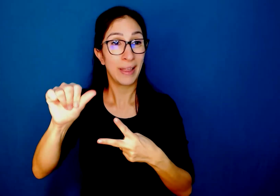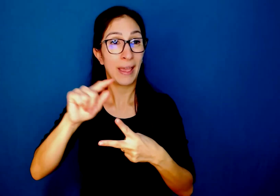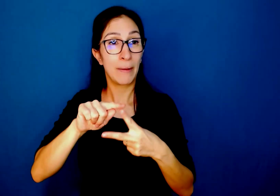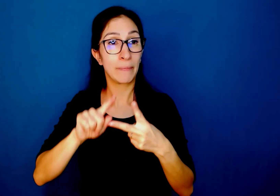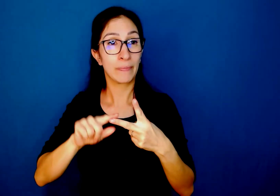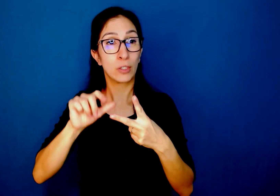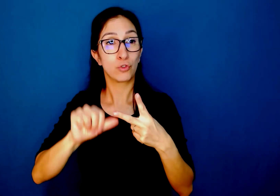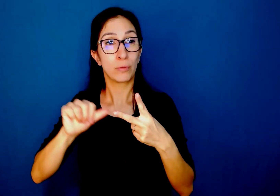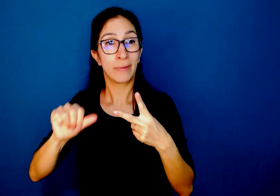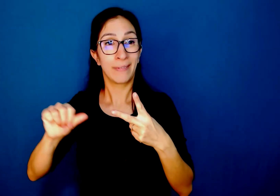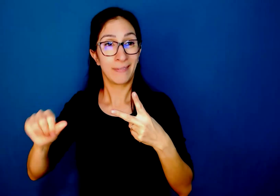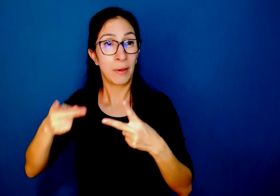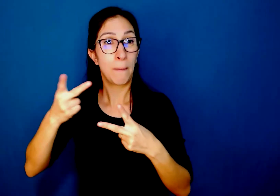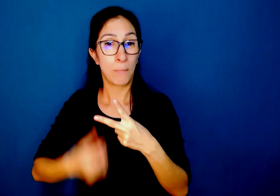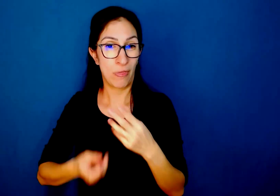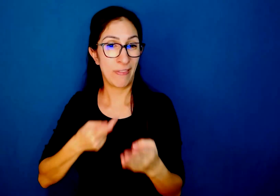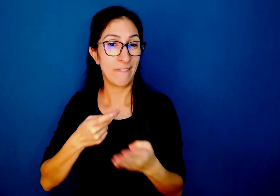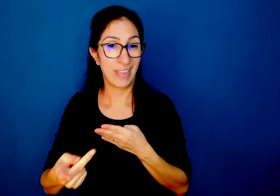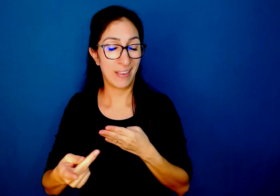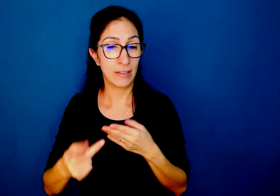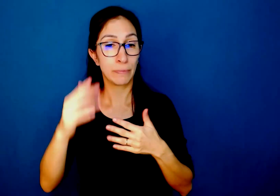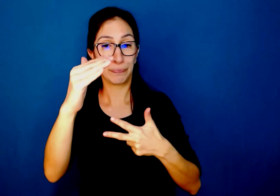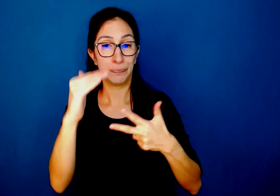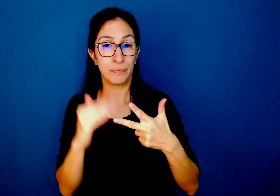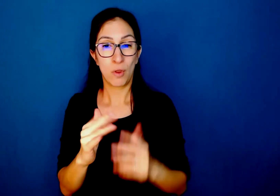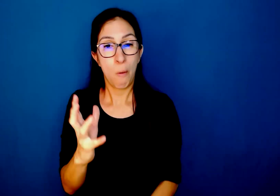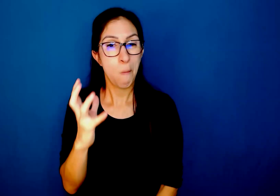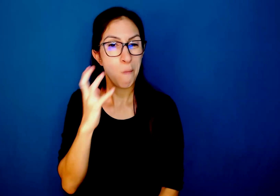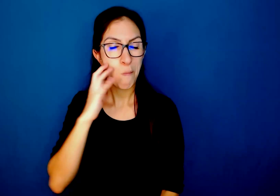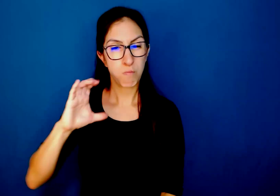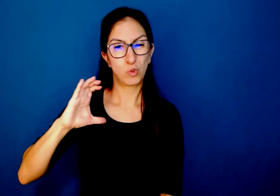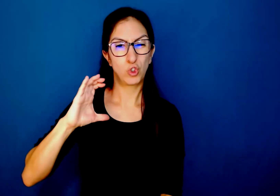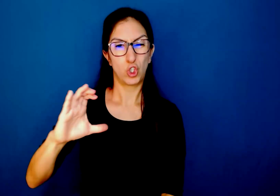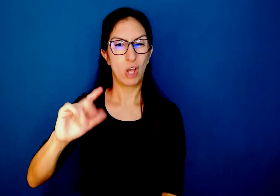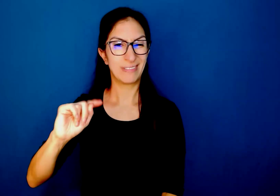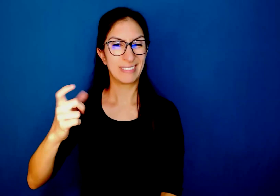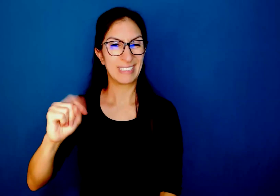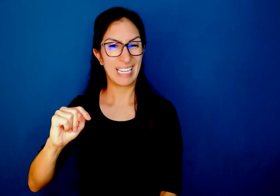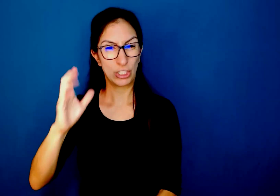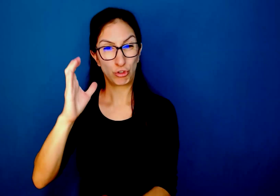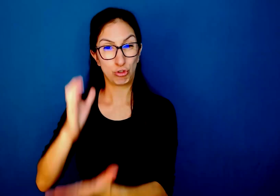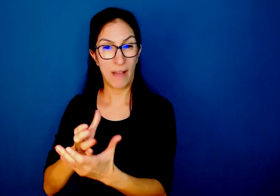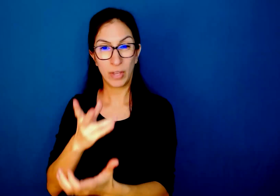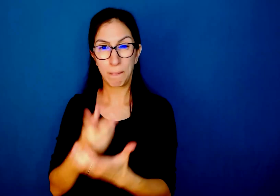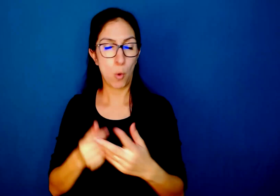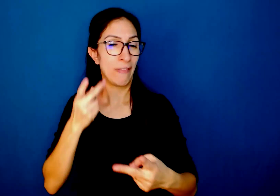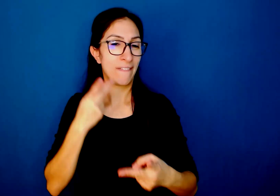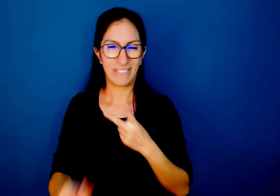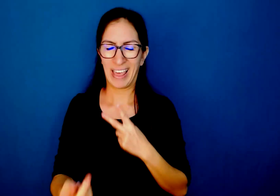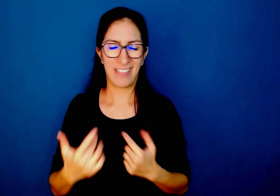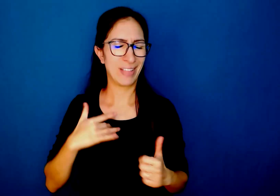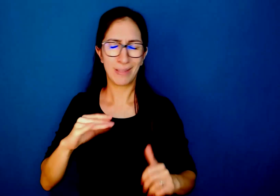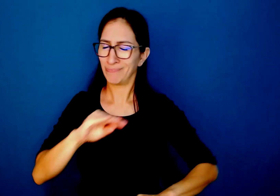standard. Large text and graphical objects also fail. There just isn't enough contrast between